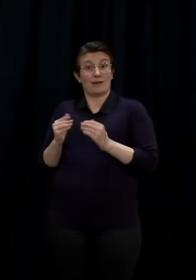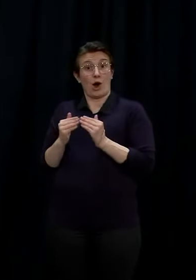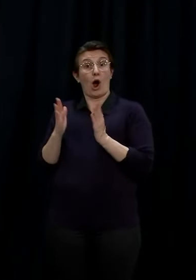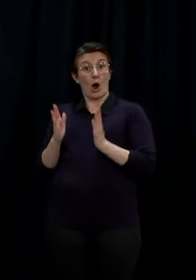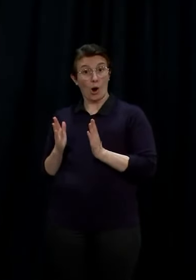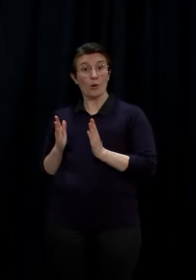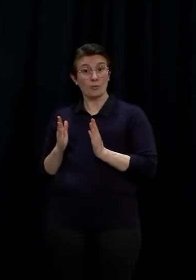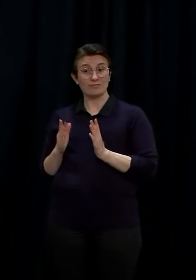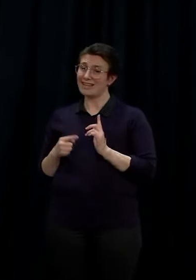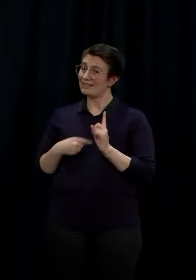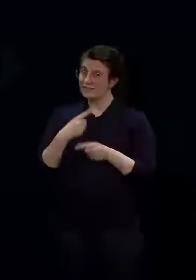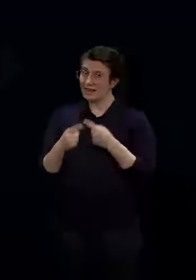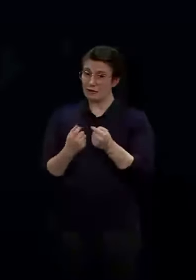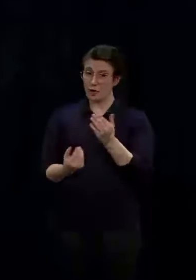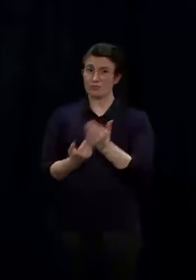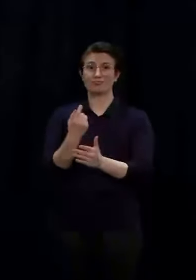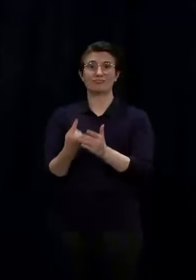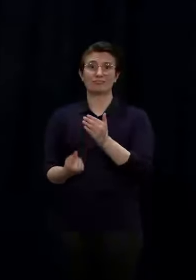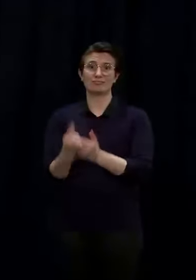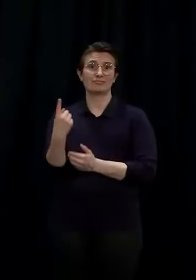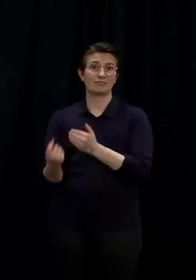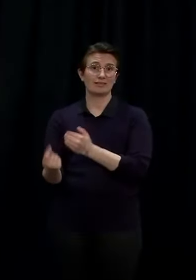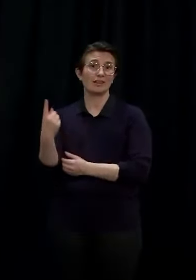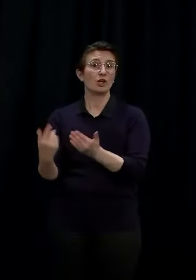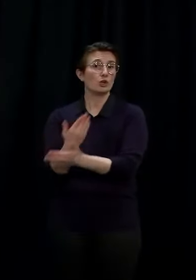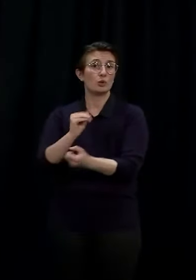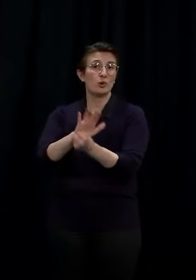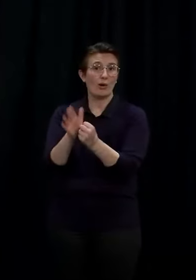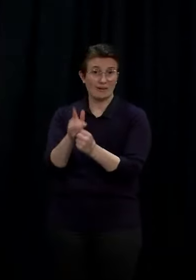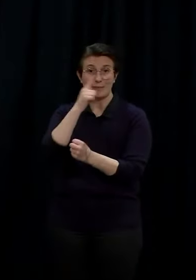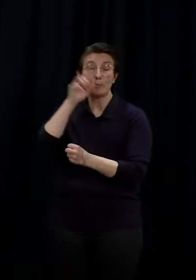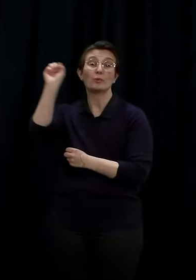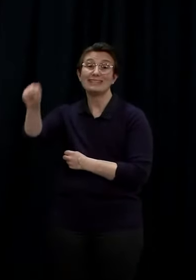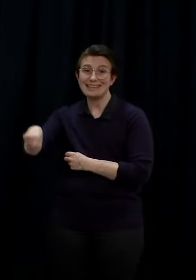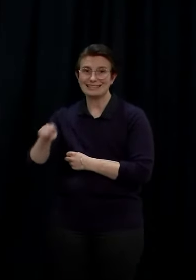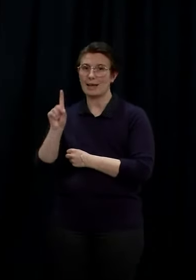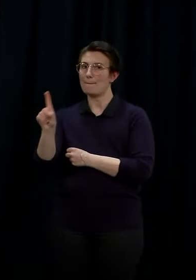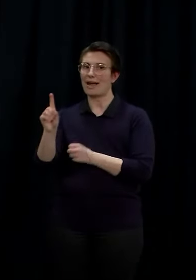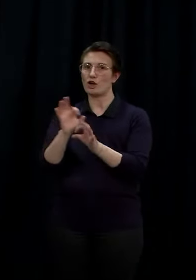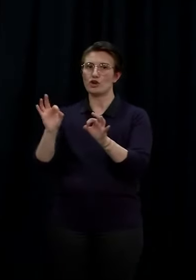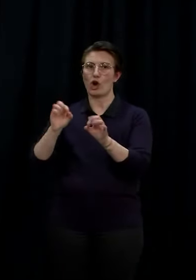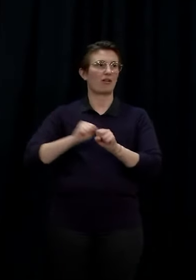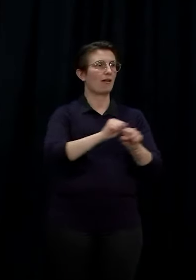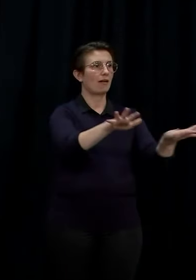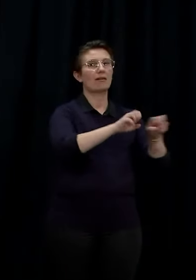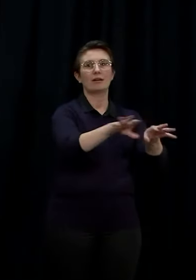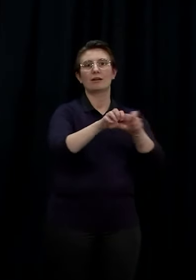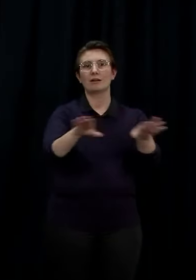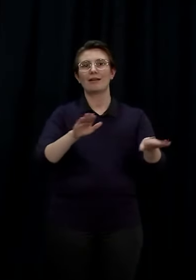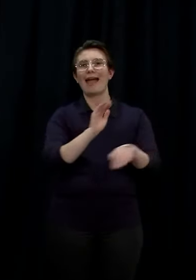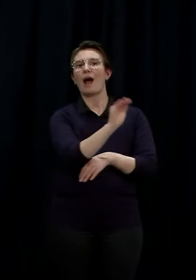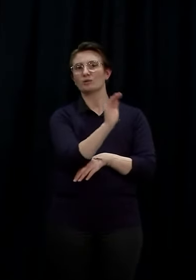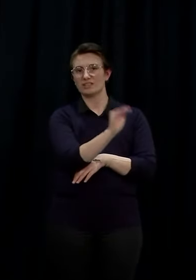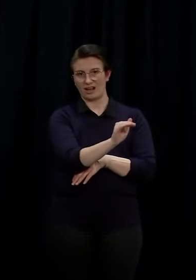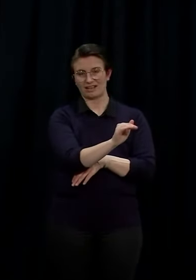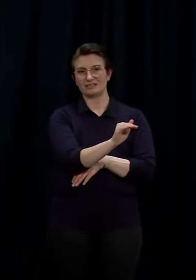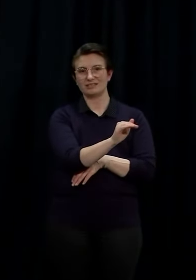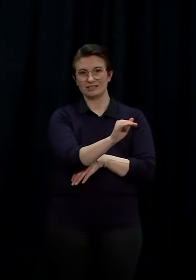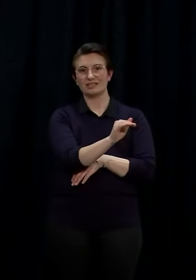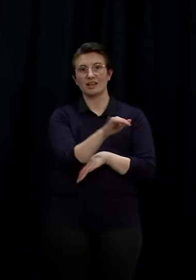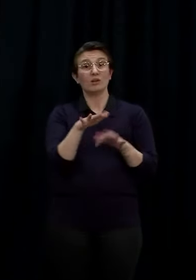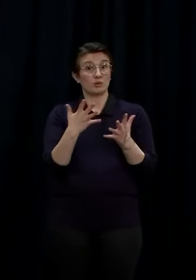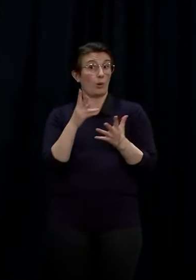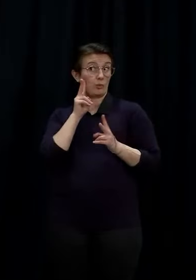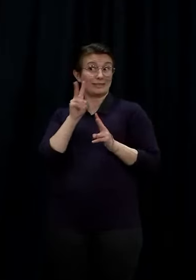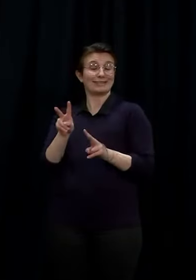high. But already we're seeing those signs of what a difference this lockdown is making. Now we just have to carry it